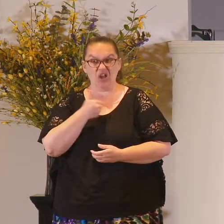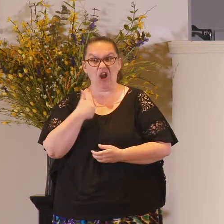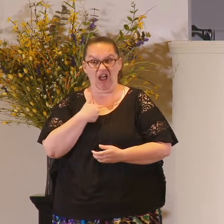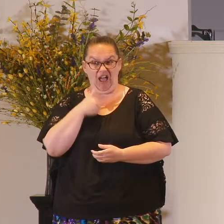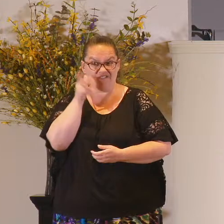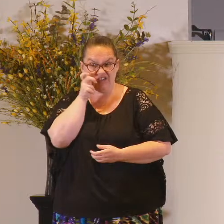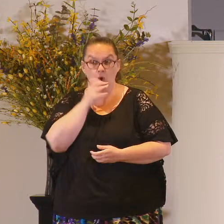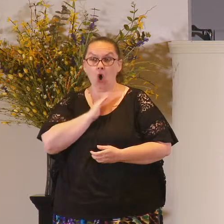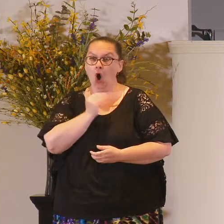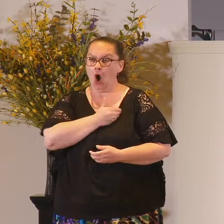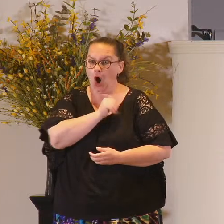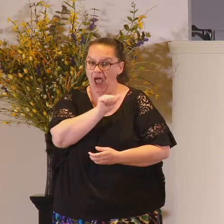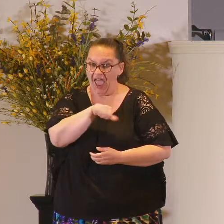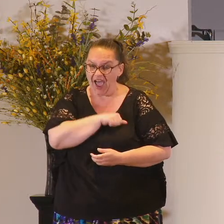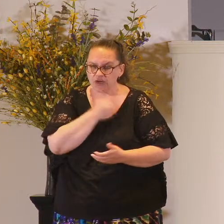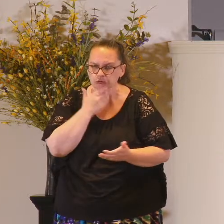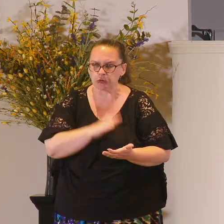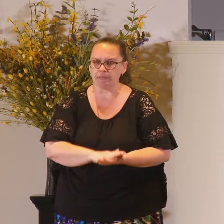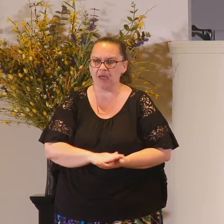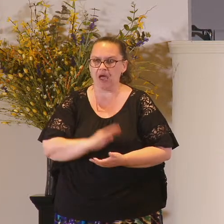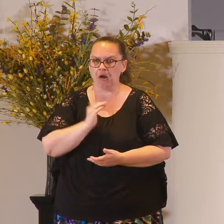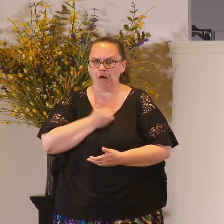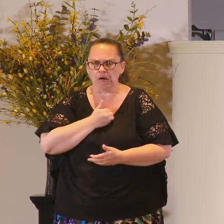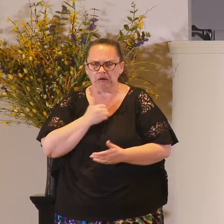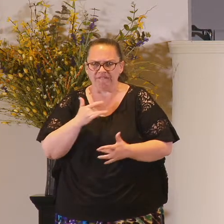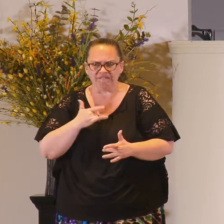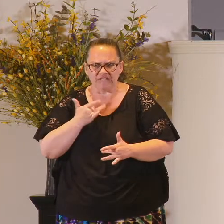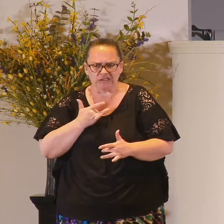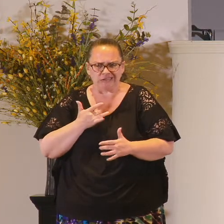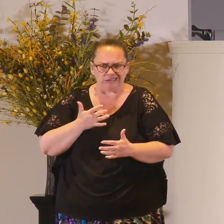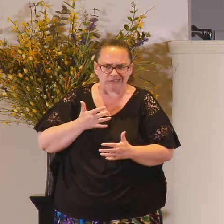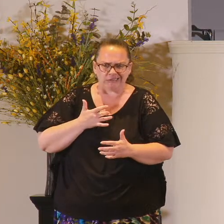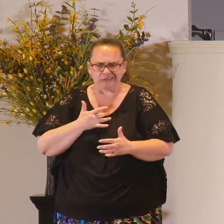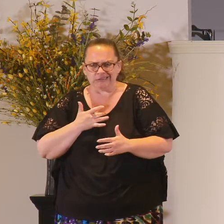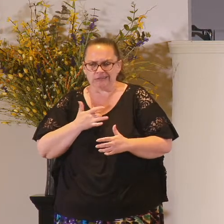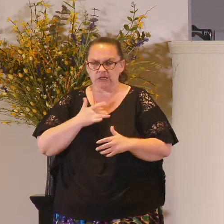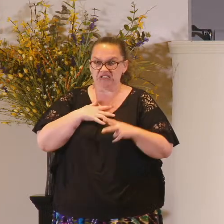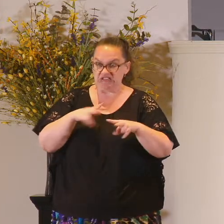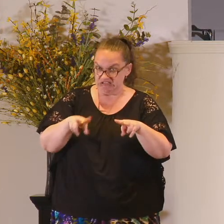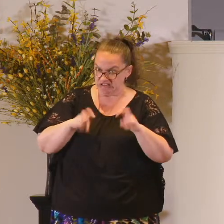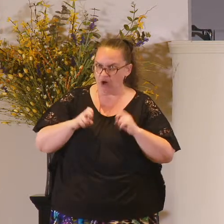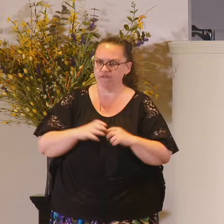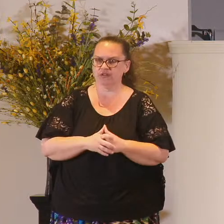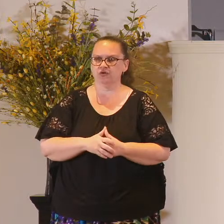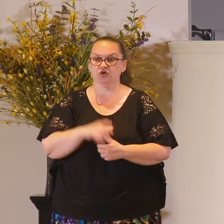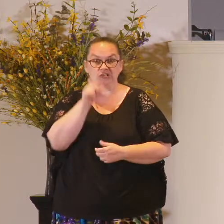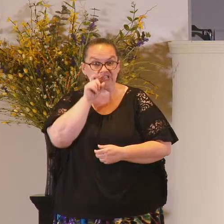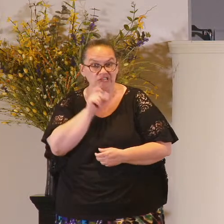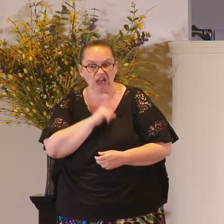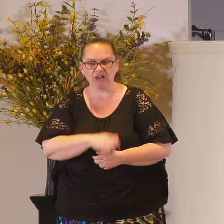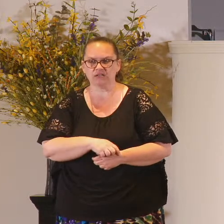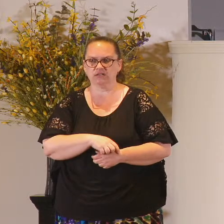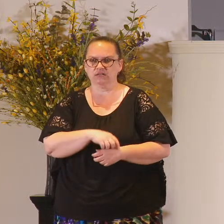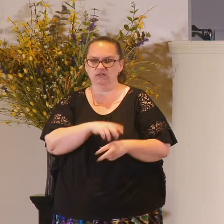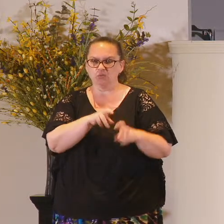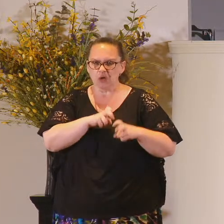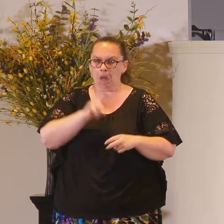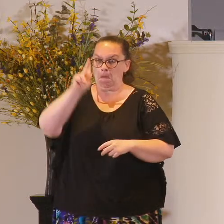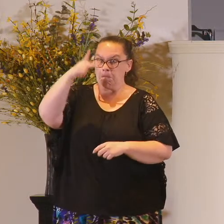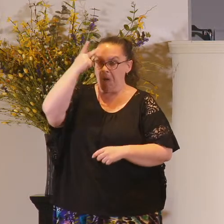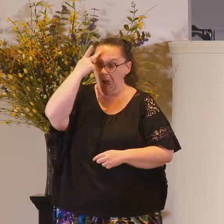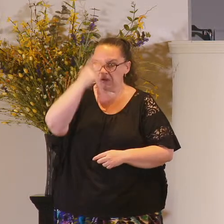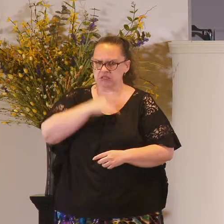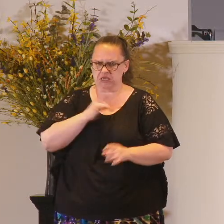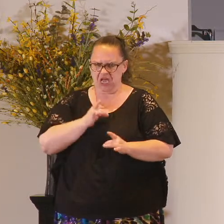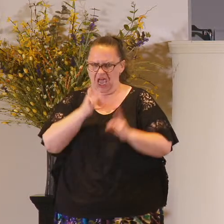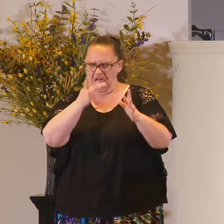Our attitudes, our insecurities, our immaturity, our selfishness, our sex, our greed, our politics, our